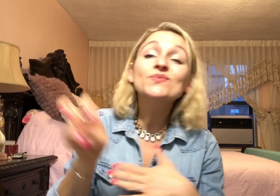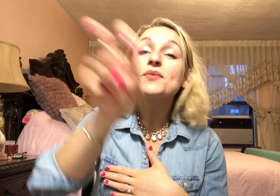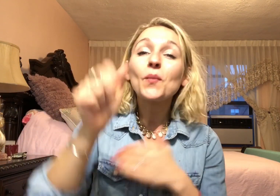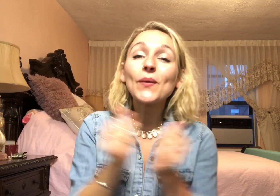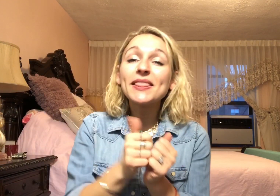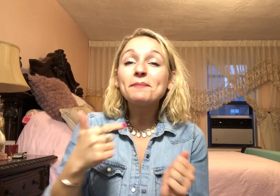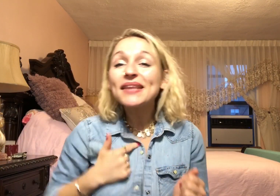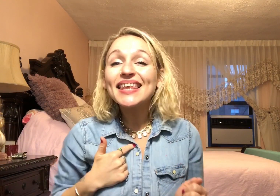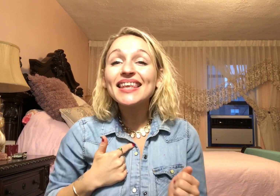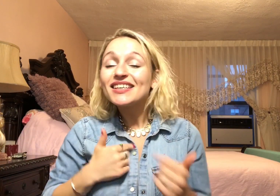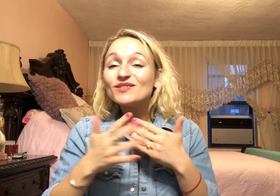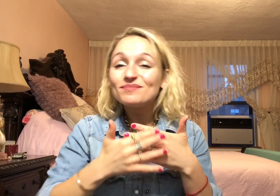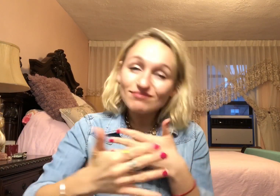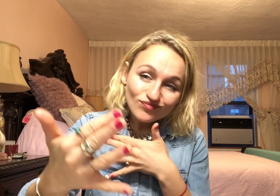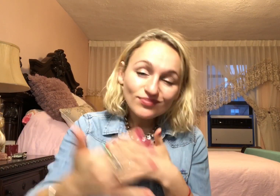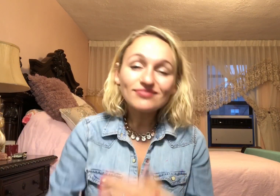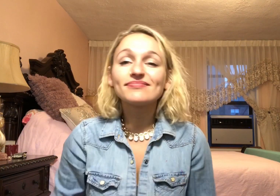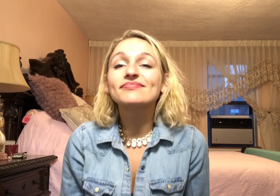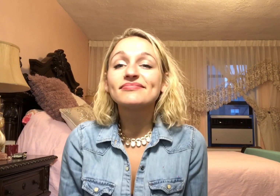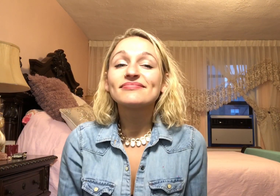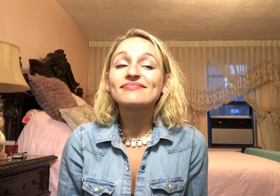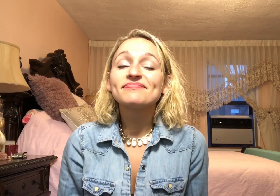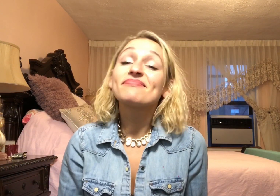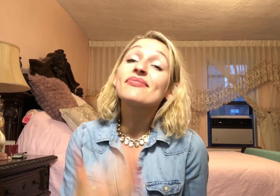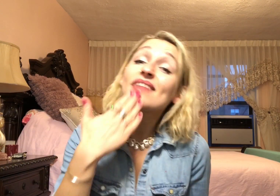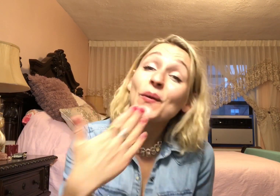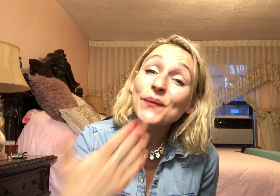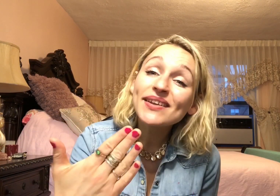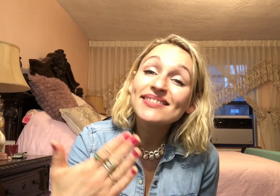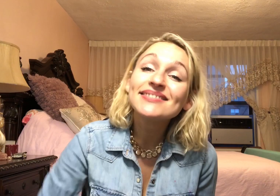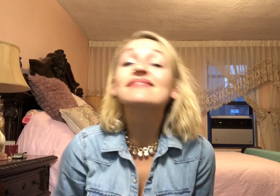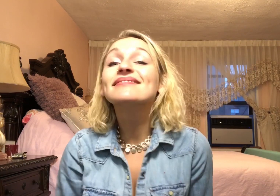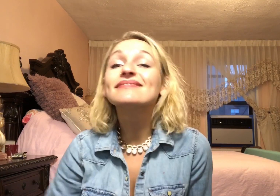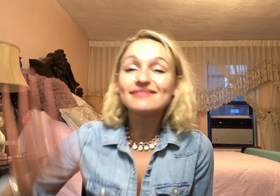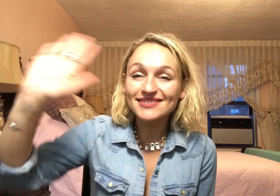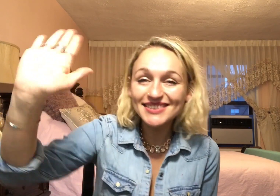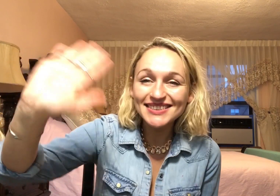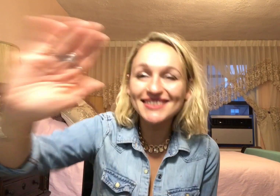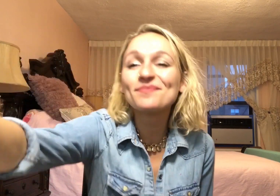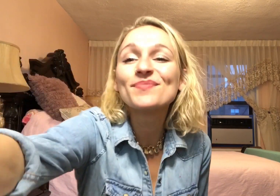joining me for the ride. Thank you. Bye-bye.